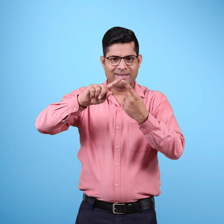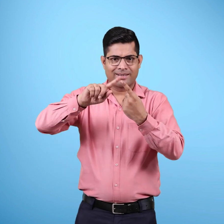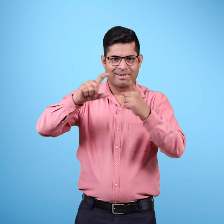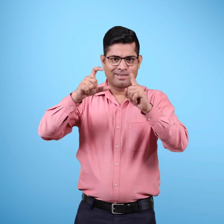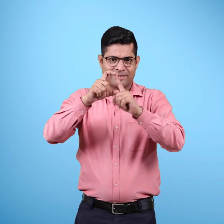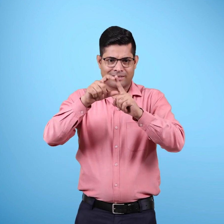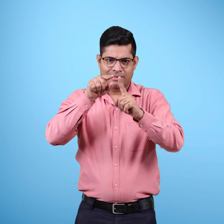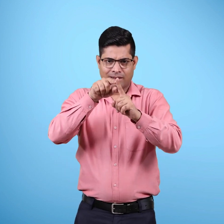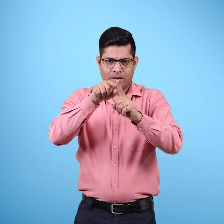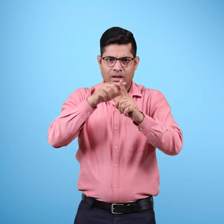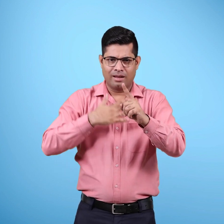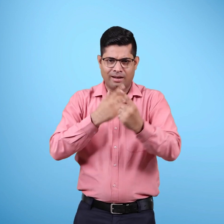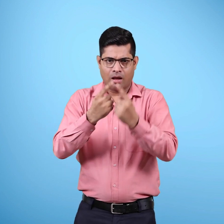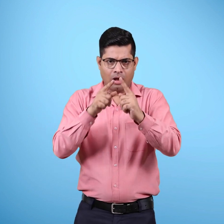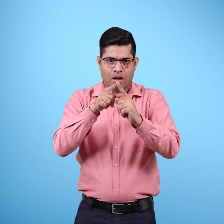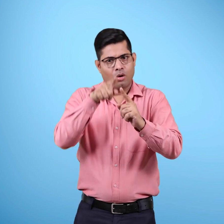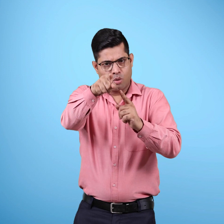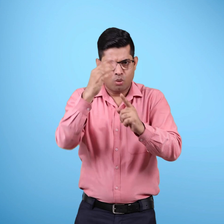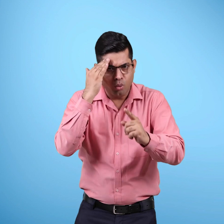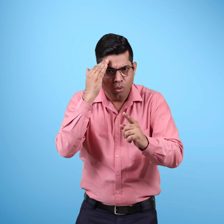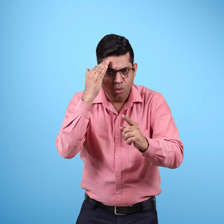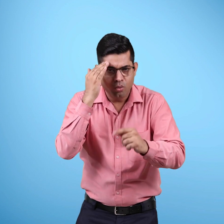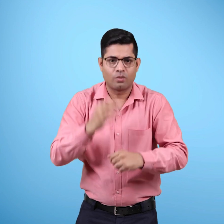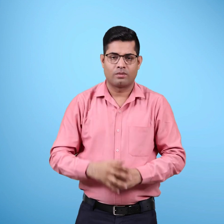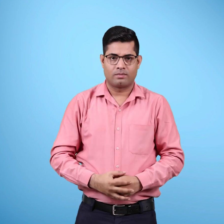Do you know what weeds are?